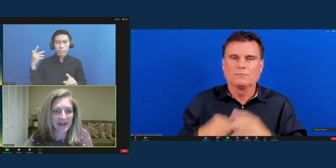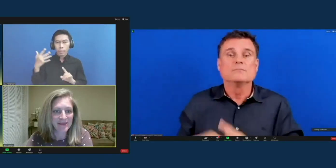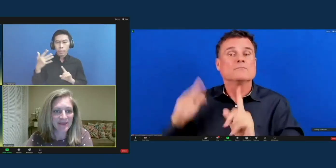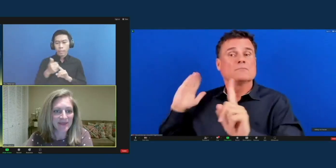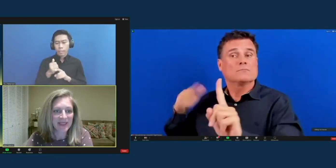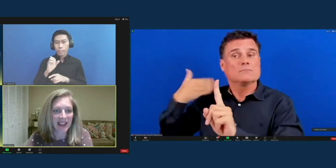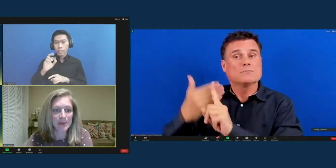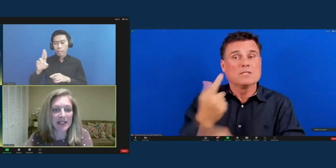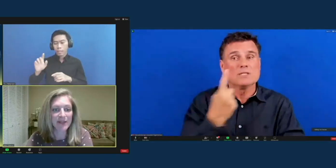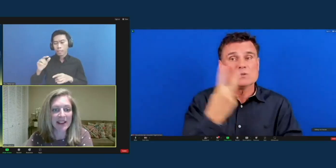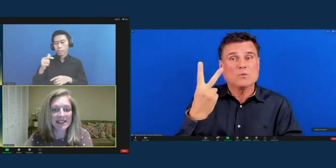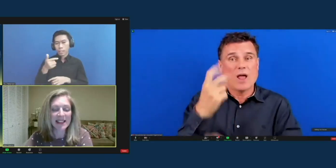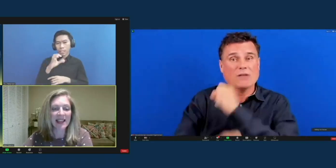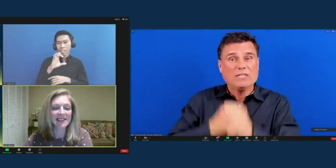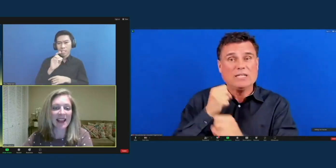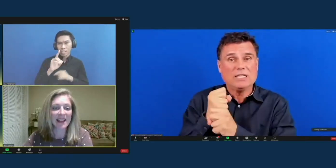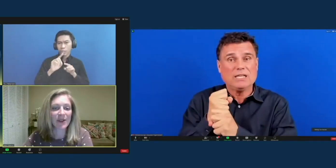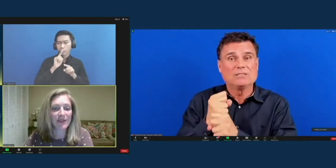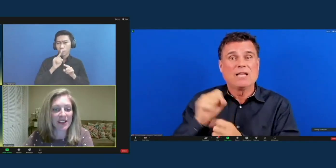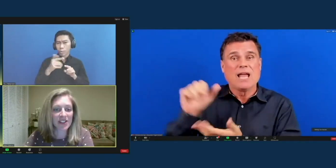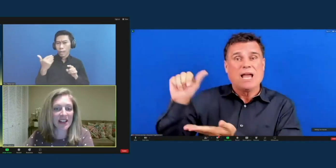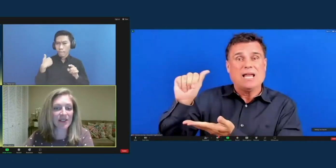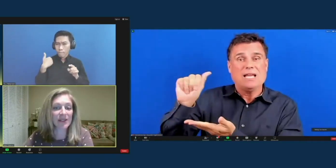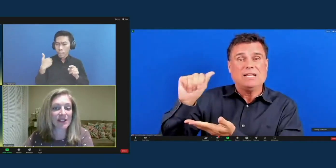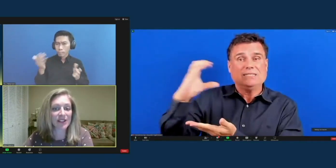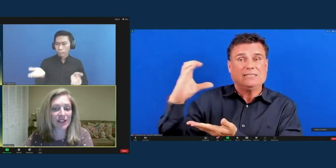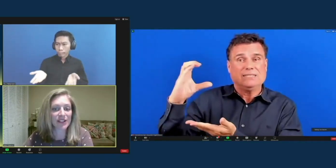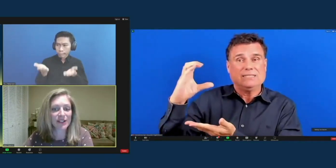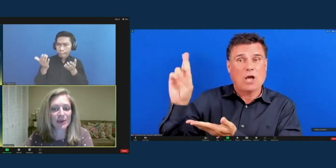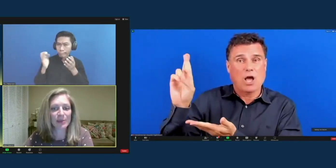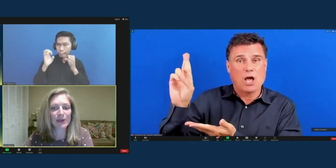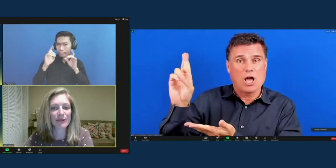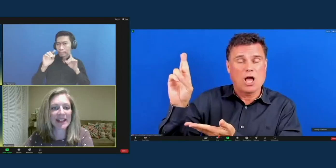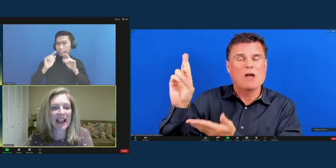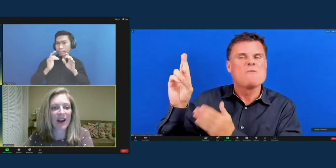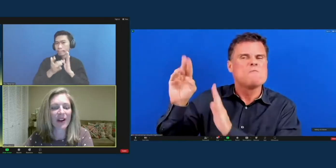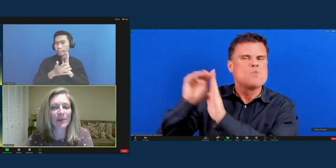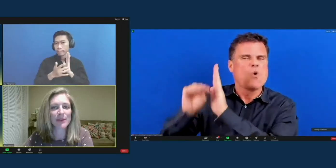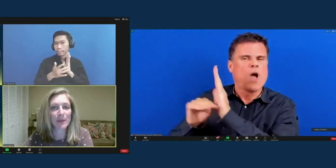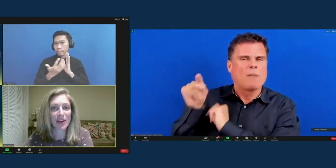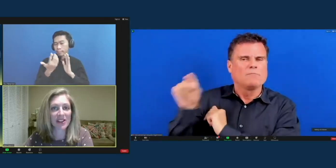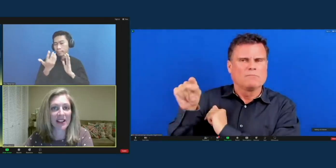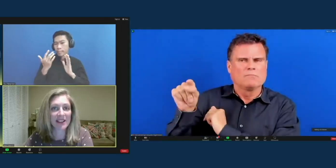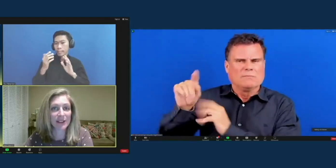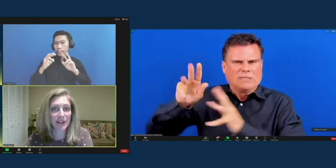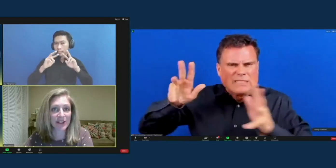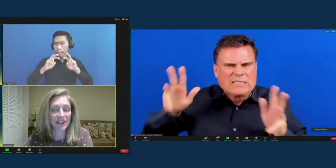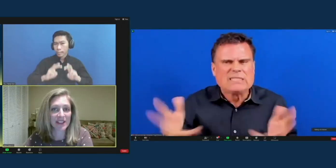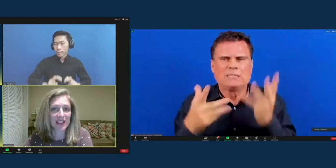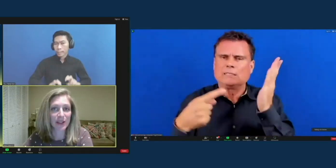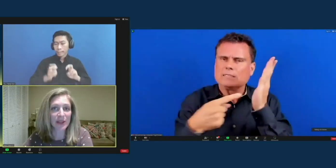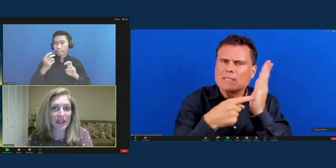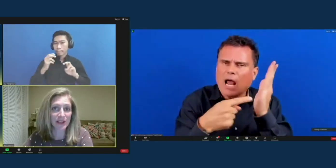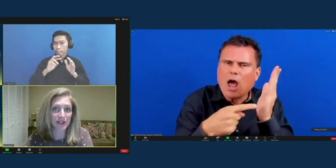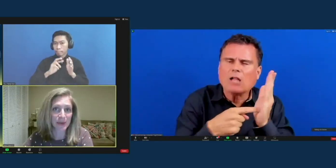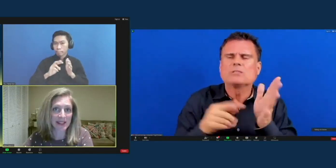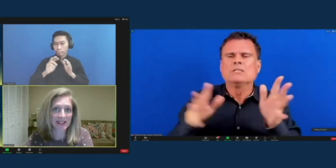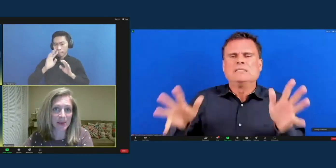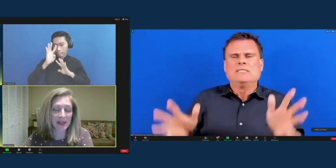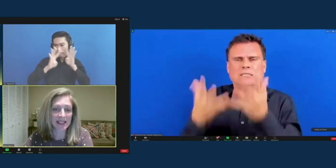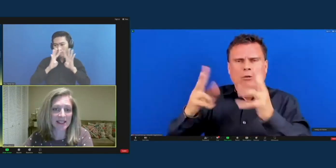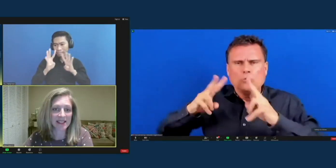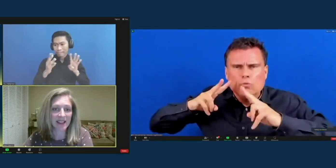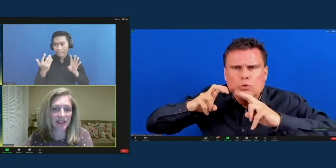GCD, has been advancing EdTech innovation and research to improve reading outcomes for marginalized learners, including learners